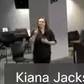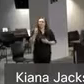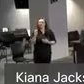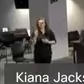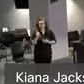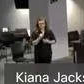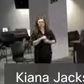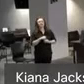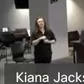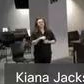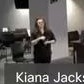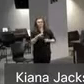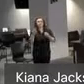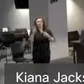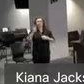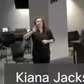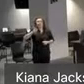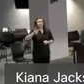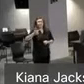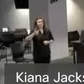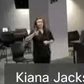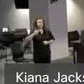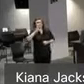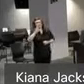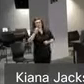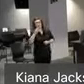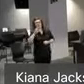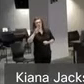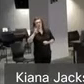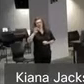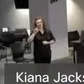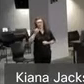Is there a second to that? Roger Folsom, second.